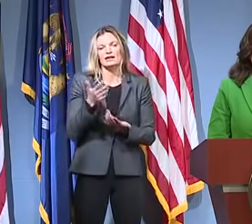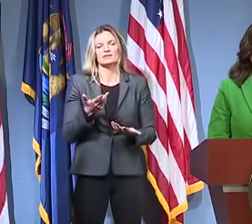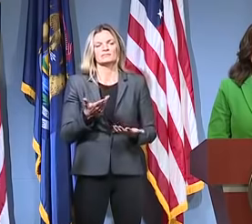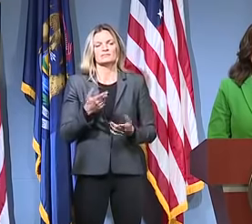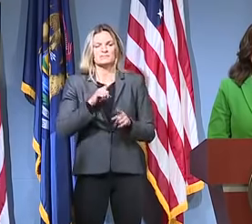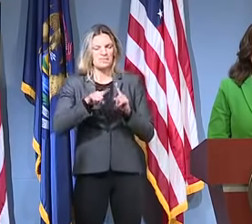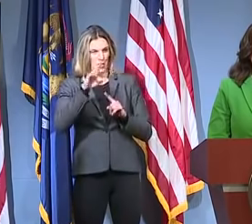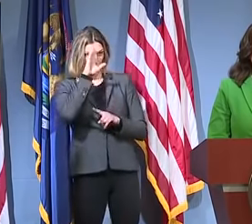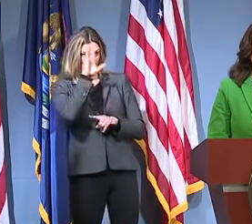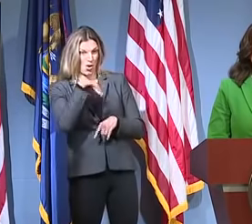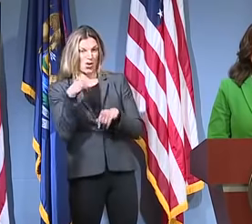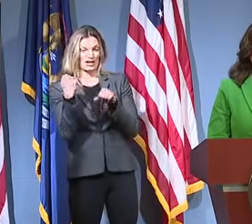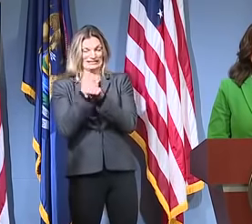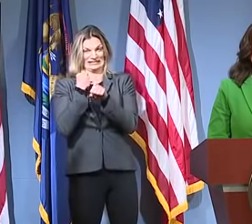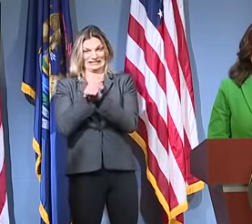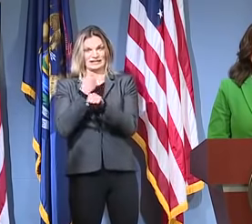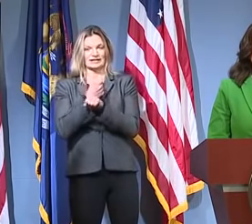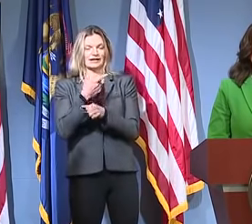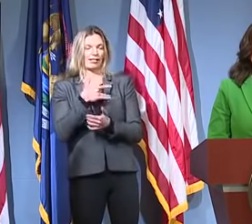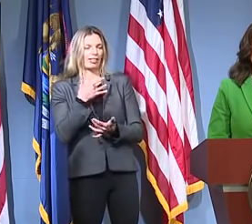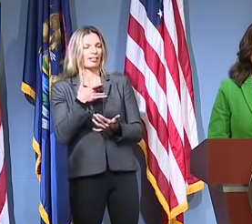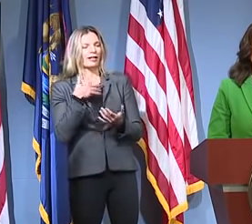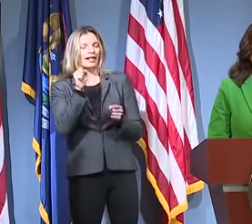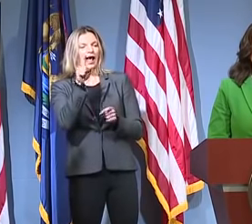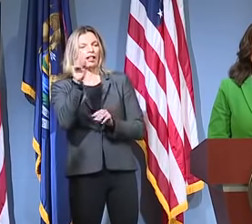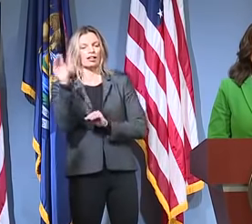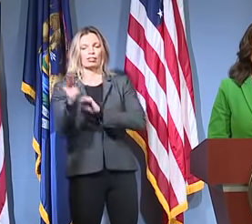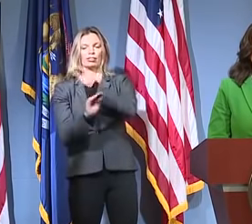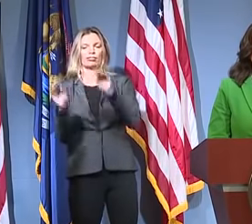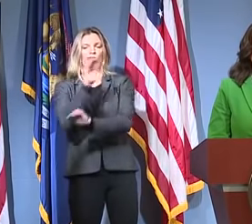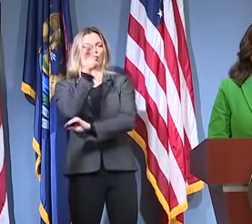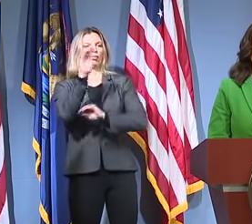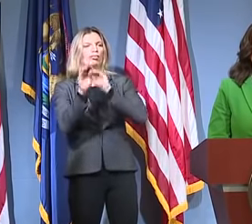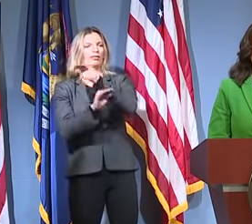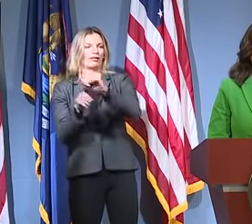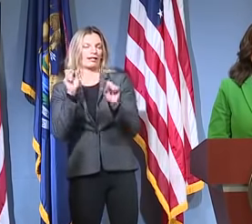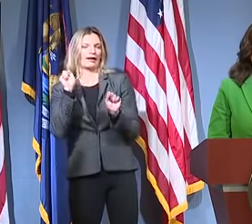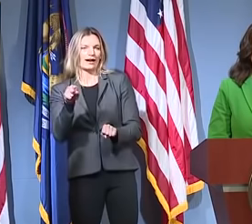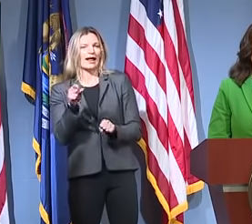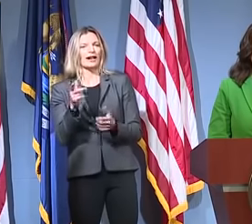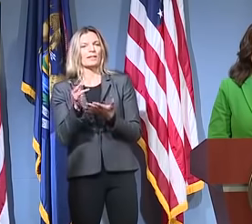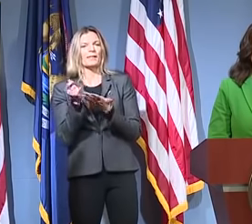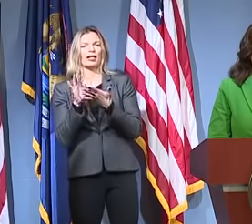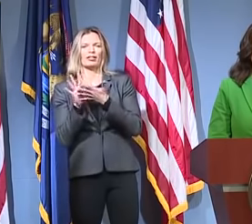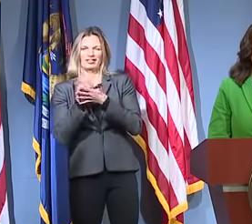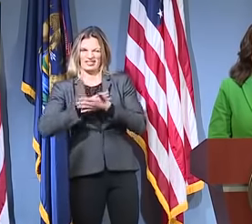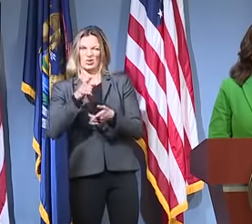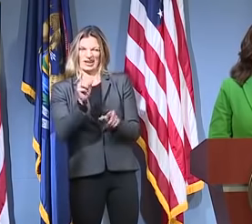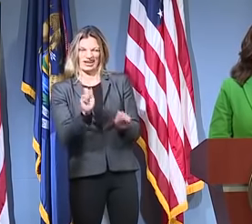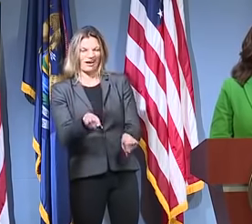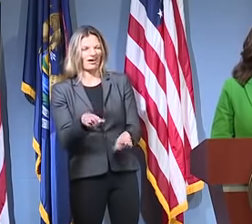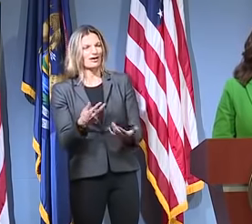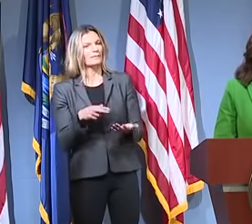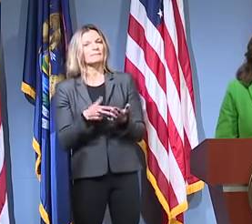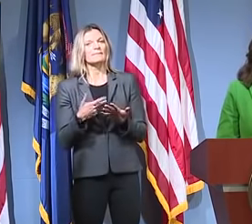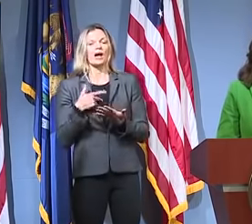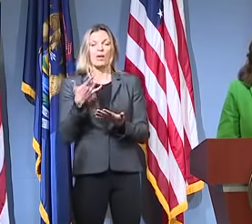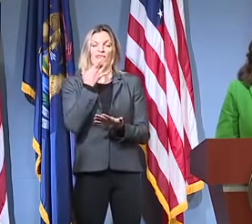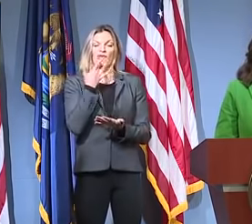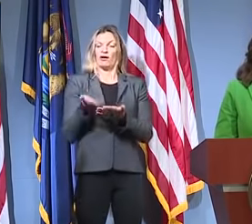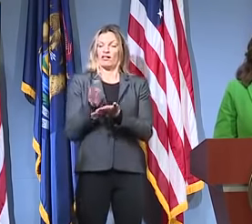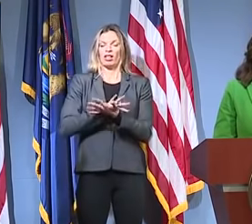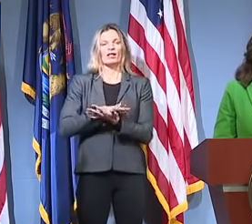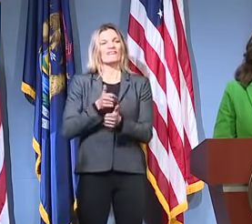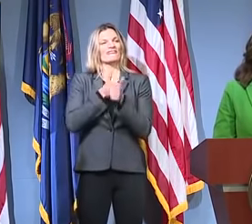used to make any argument, and it seems like people can pick and choose what they want to follow to make their arguments. So I was just